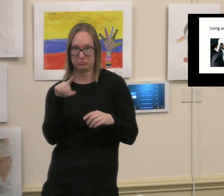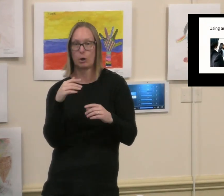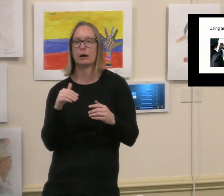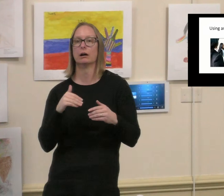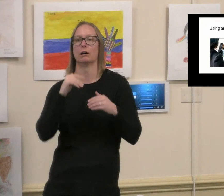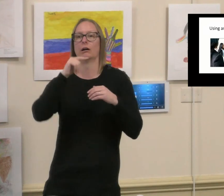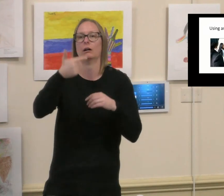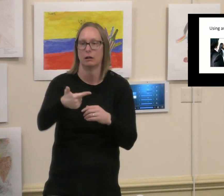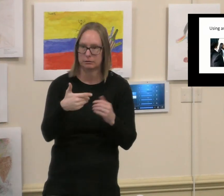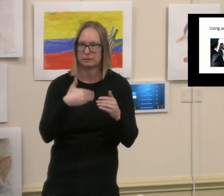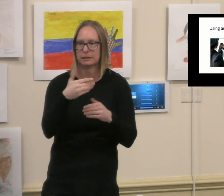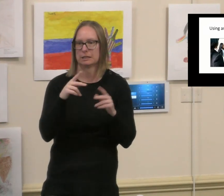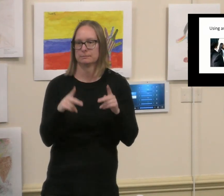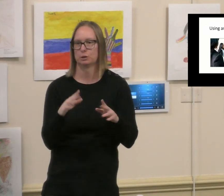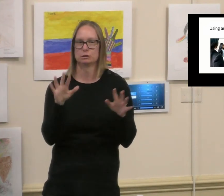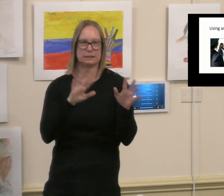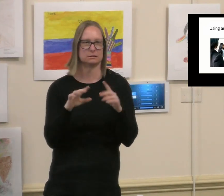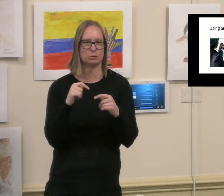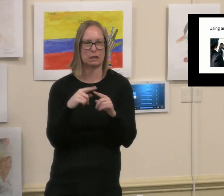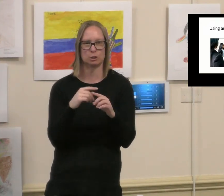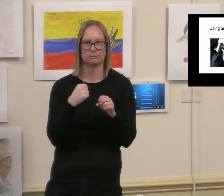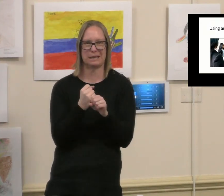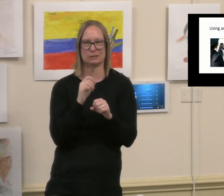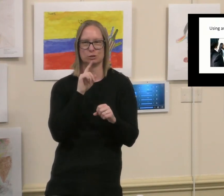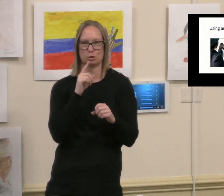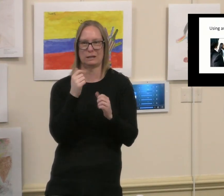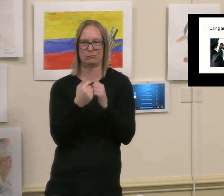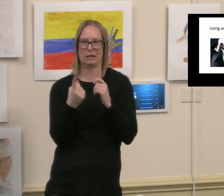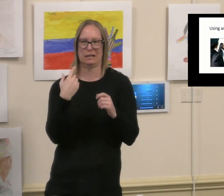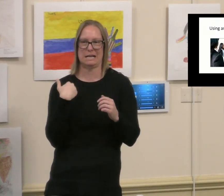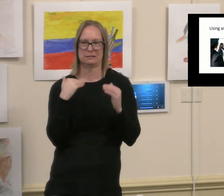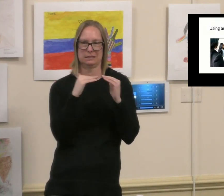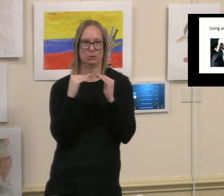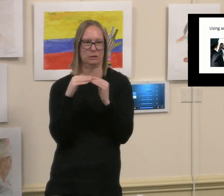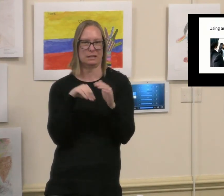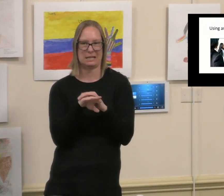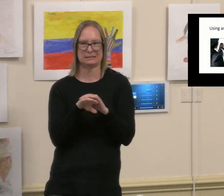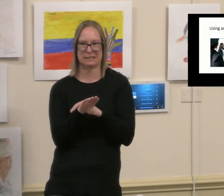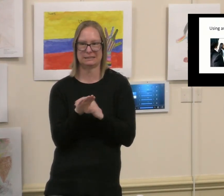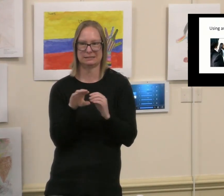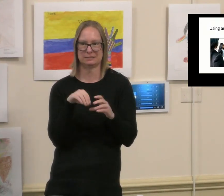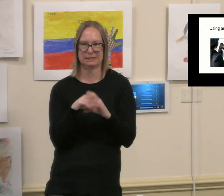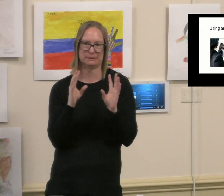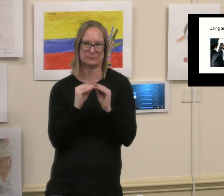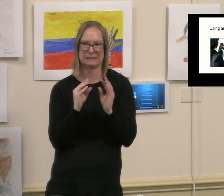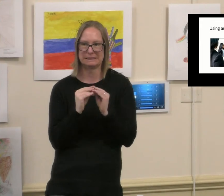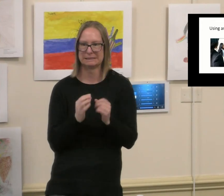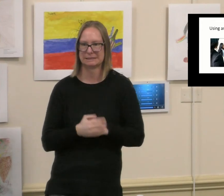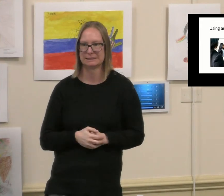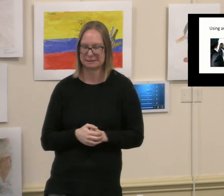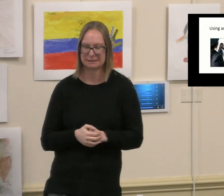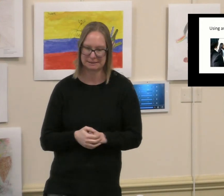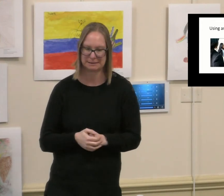to stop, and then you can move on to the next person, just so that we have a more equitable access to communication in a